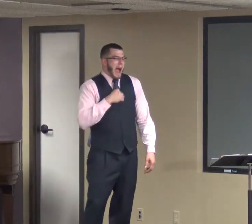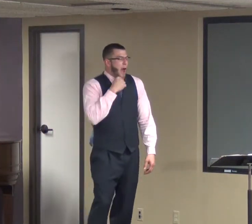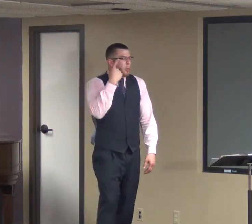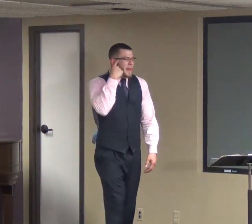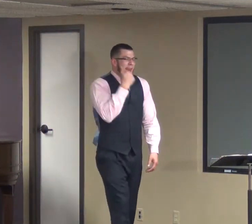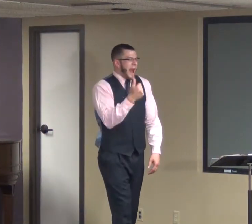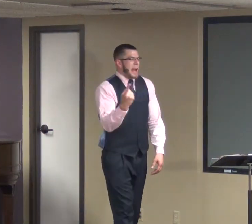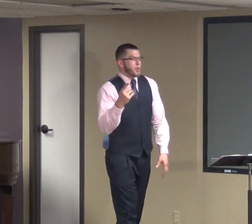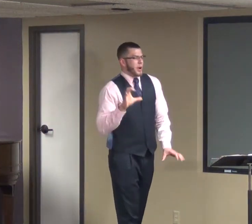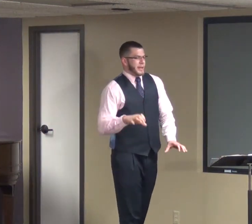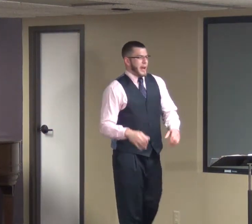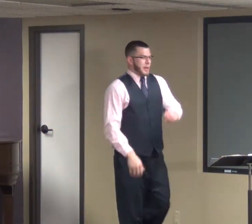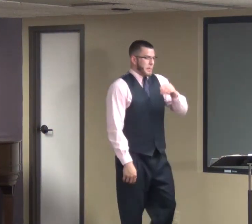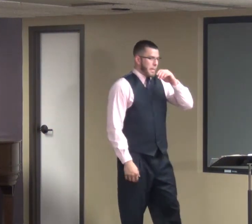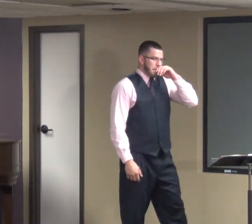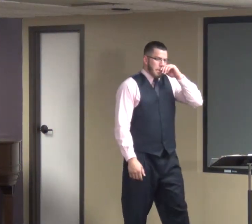I don't think anyone can.